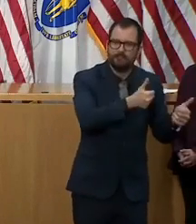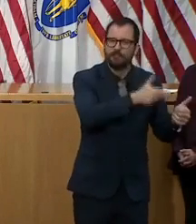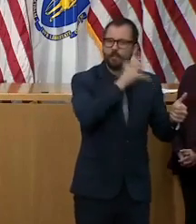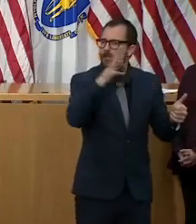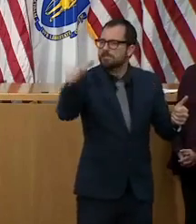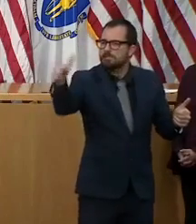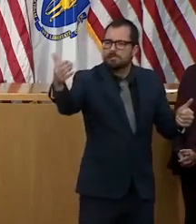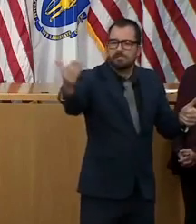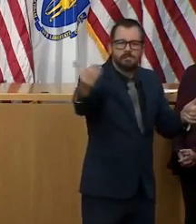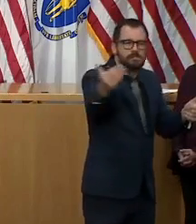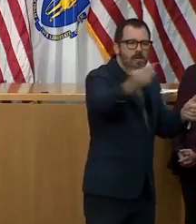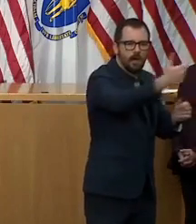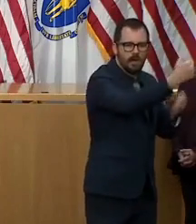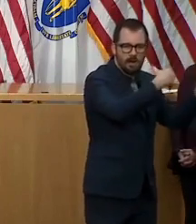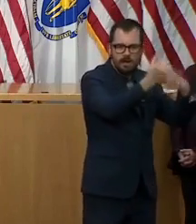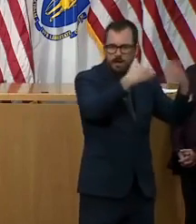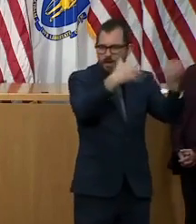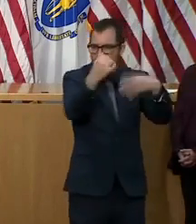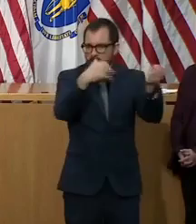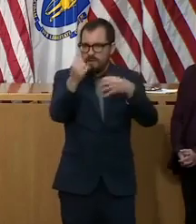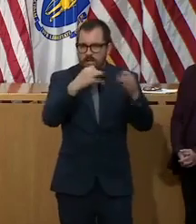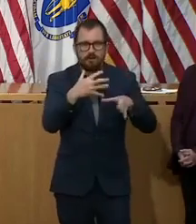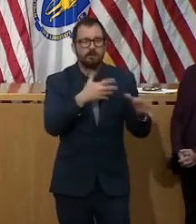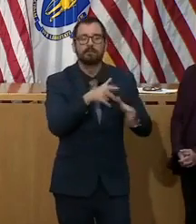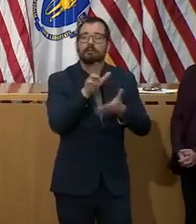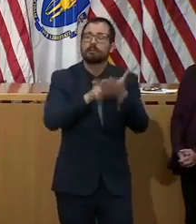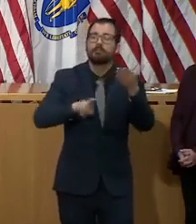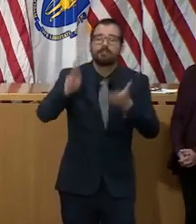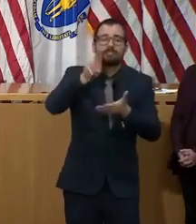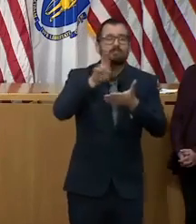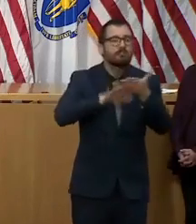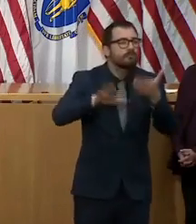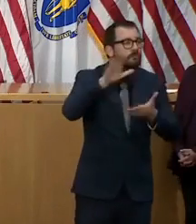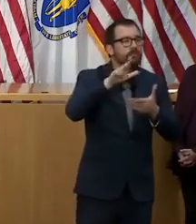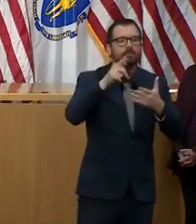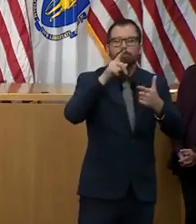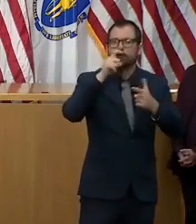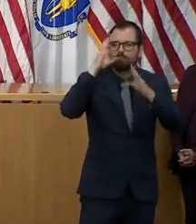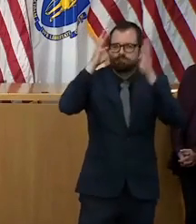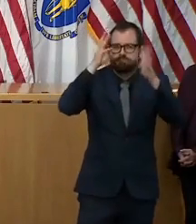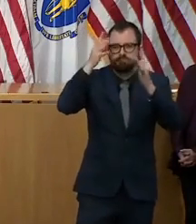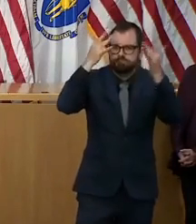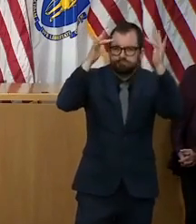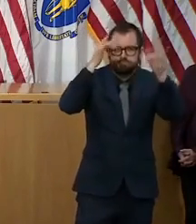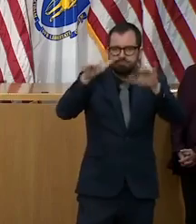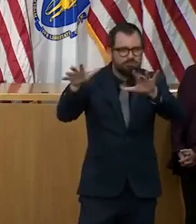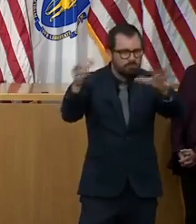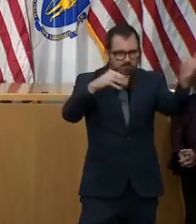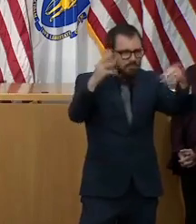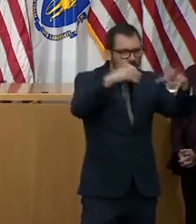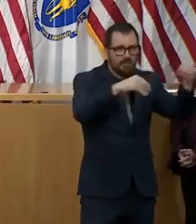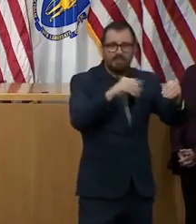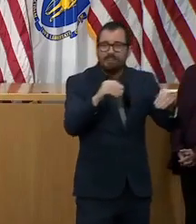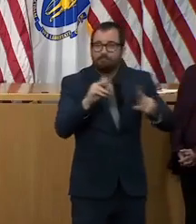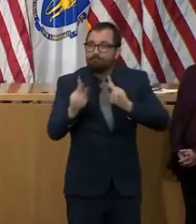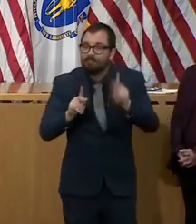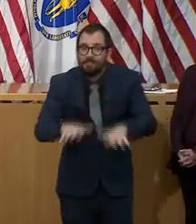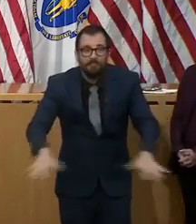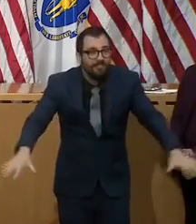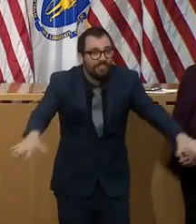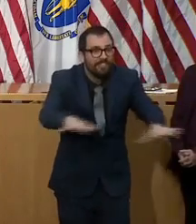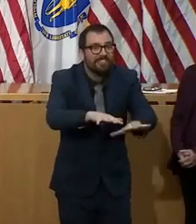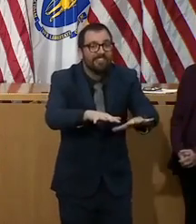academic institutions, thought leaders, and innovators from all over our Commonwealth. The 17-member advisory